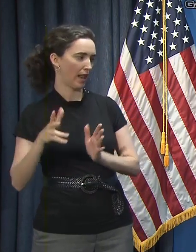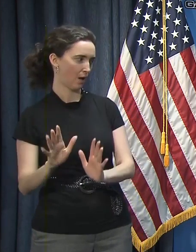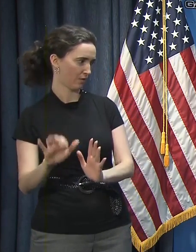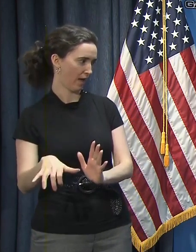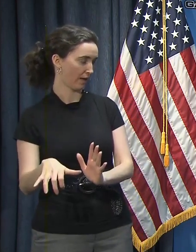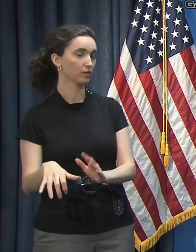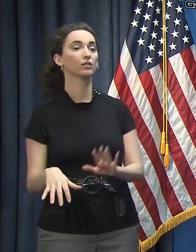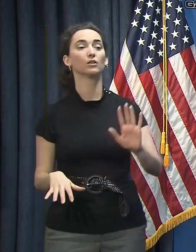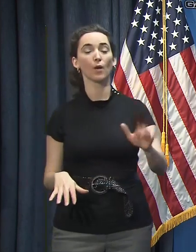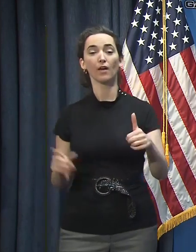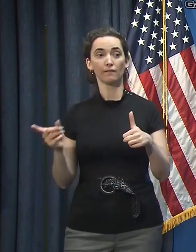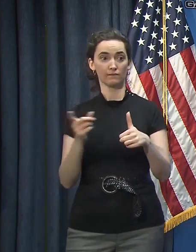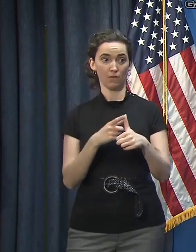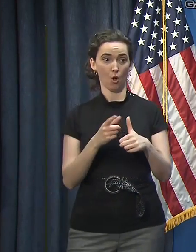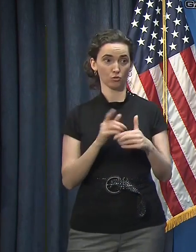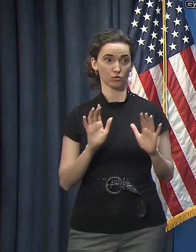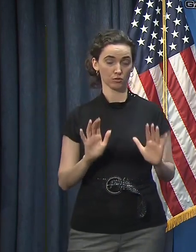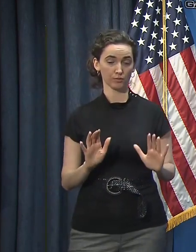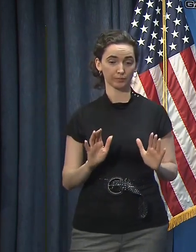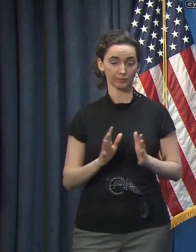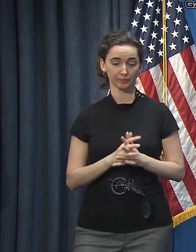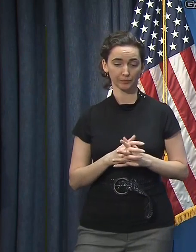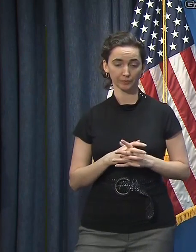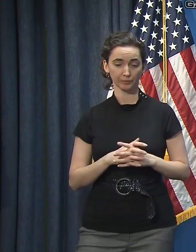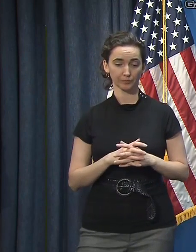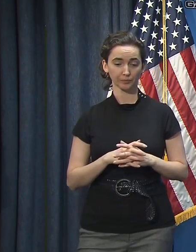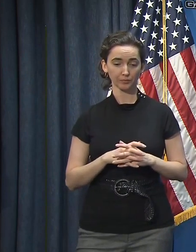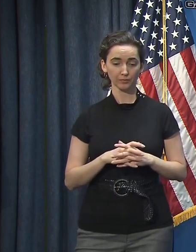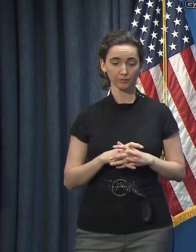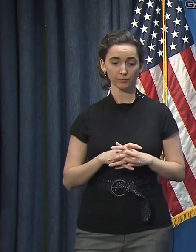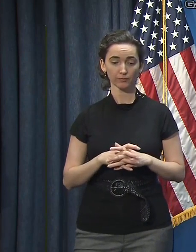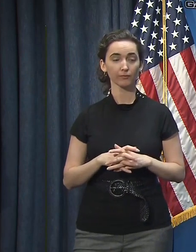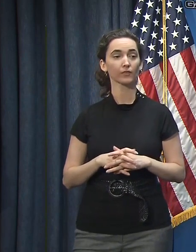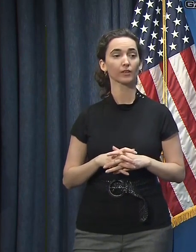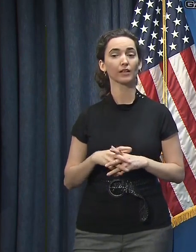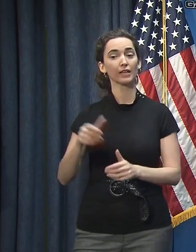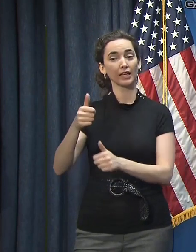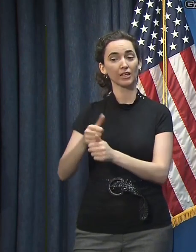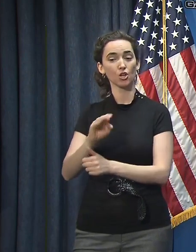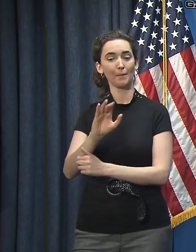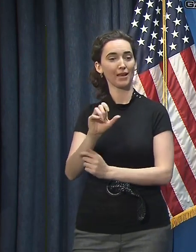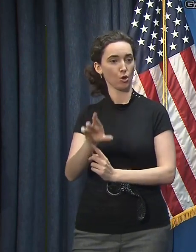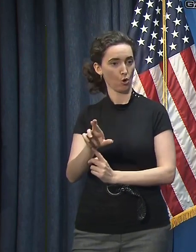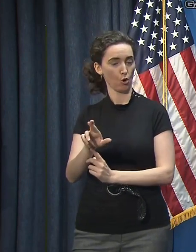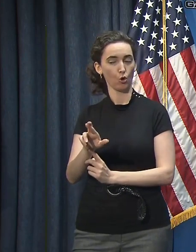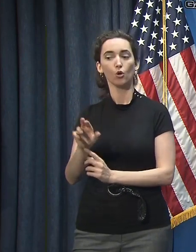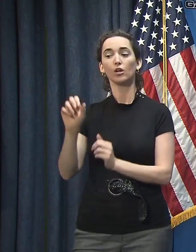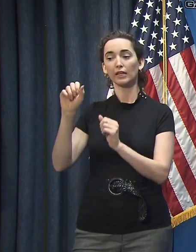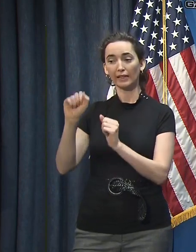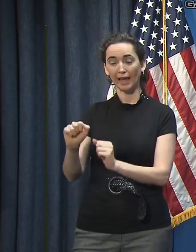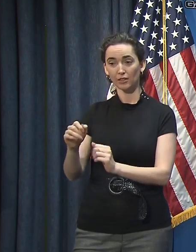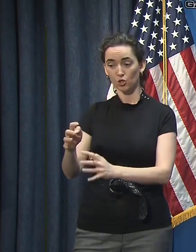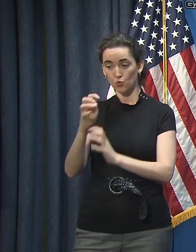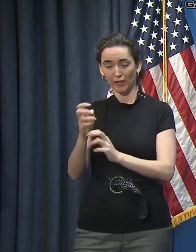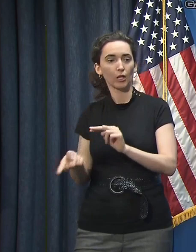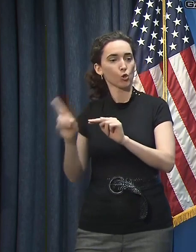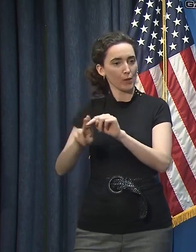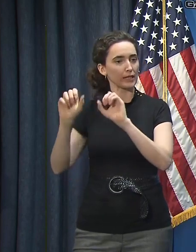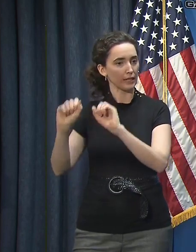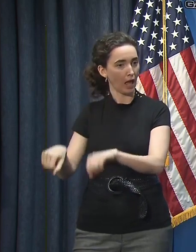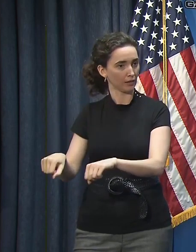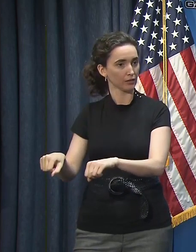Well, first of all, it is always within a local mayor's a prerogative to be more restrictive